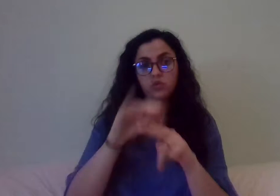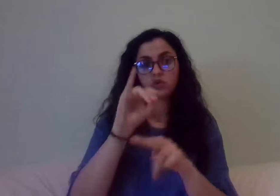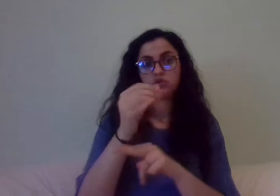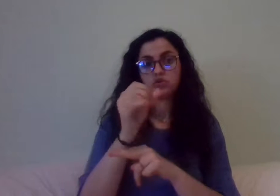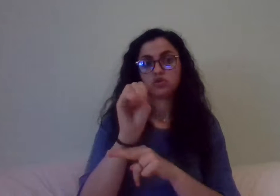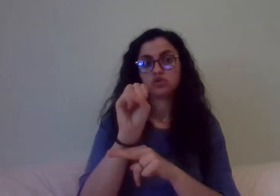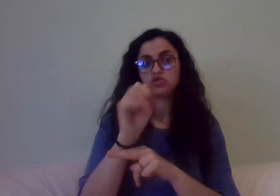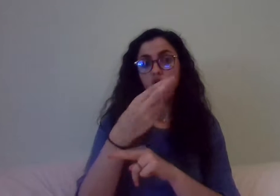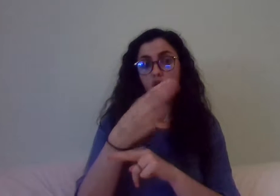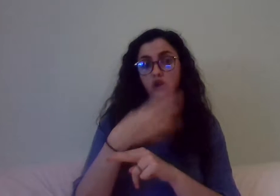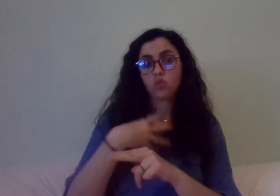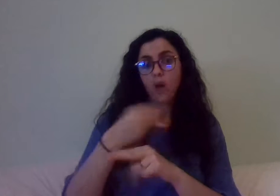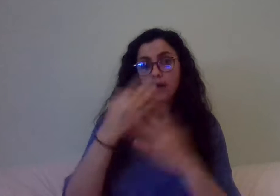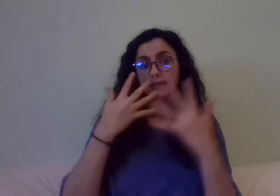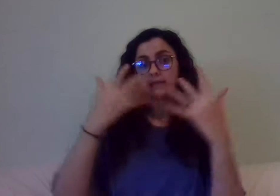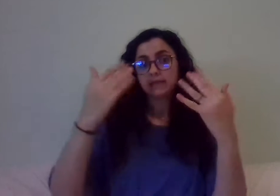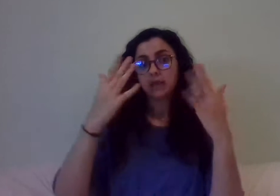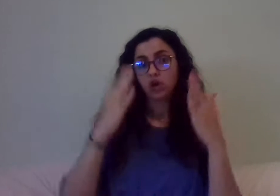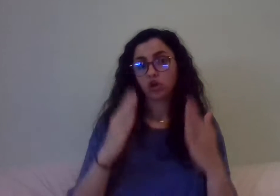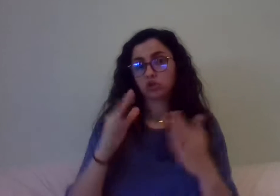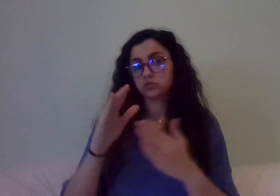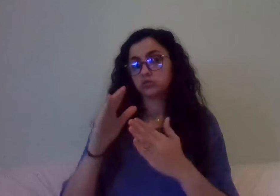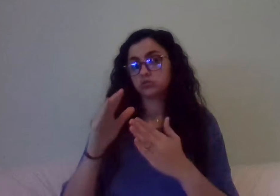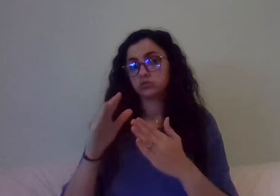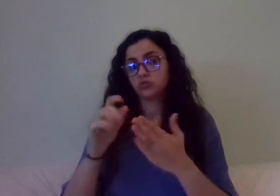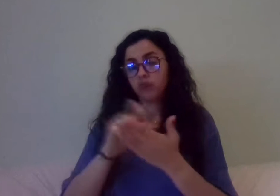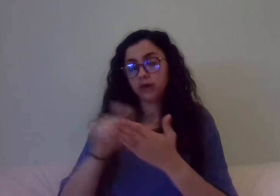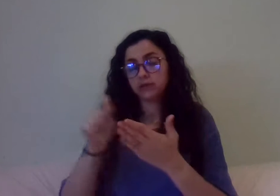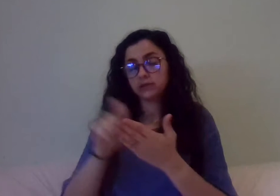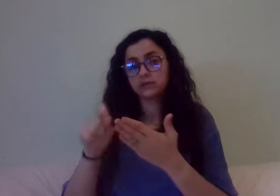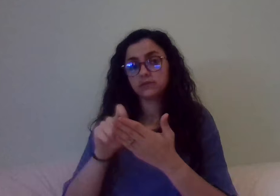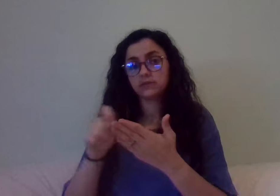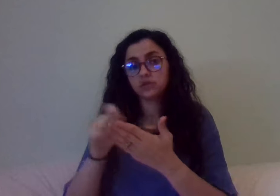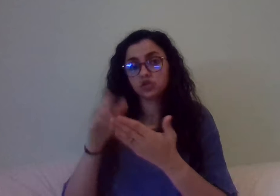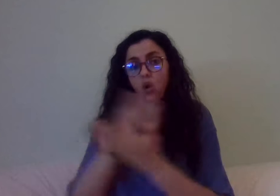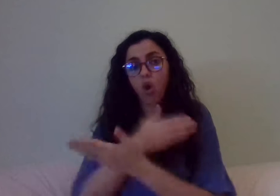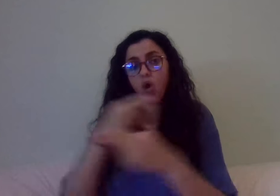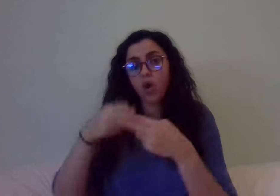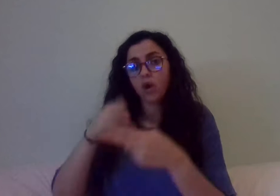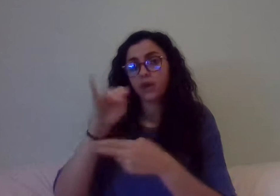see, as I've mentioned many times before, it's not just Jacob Lawrence that is